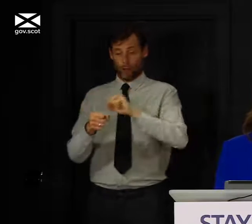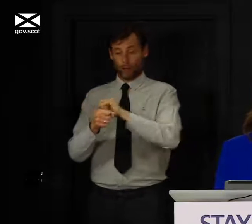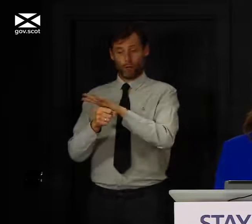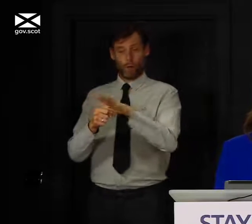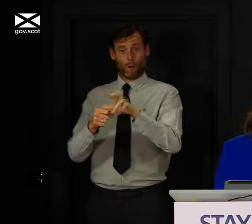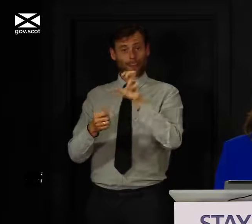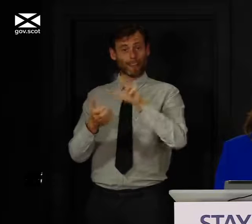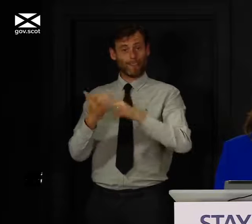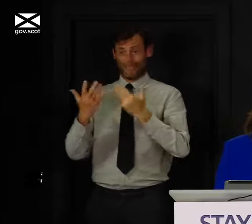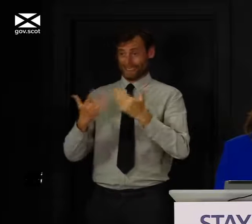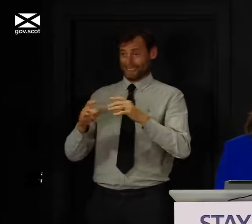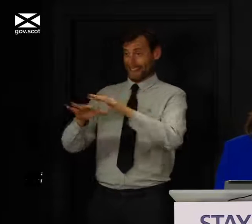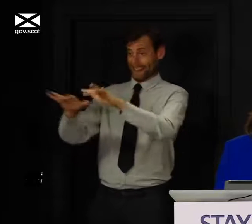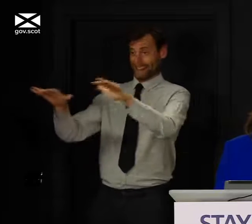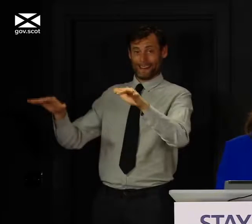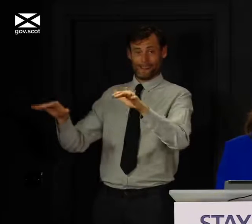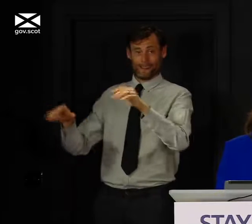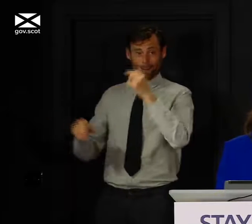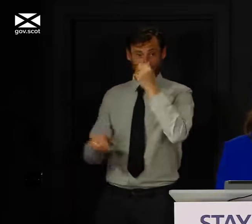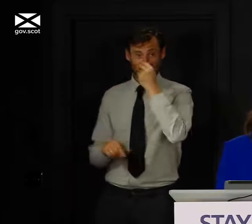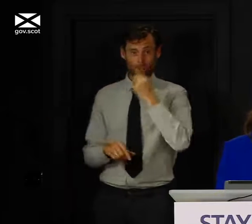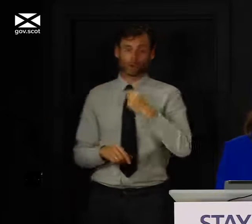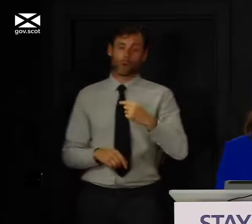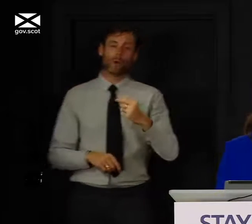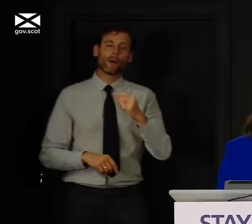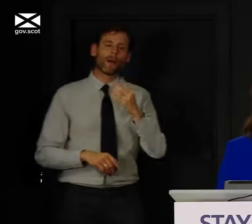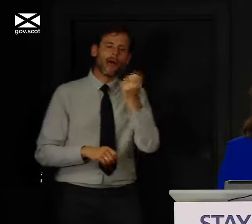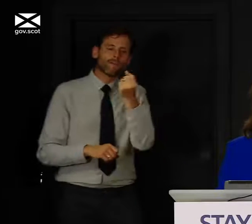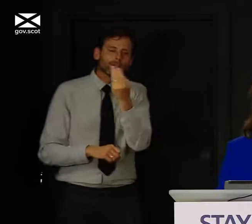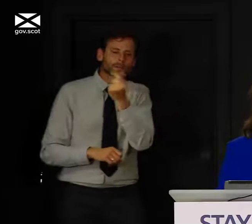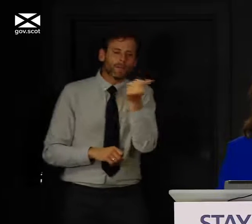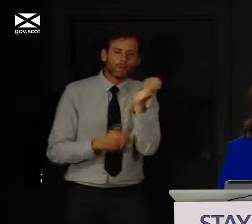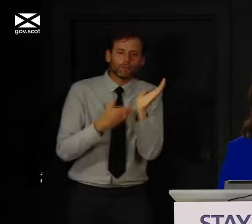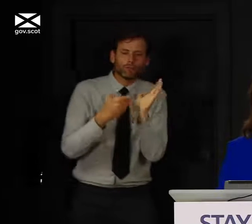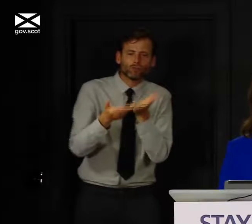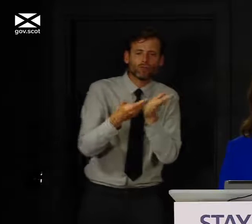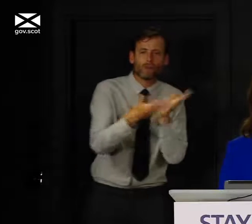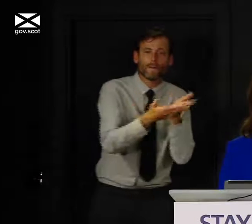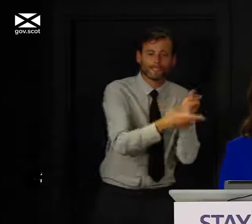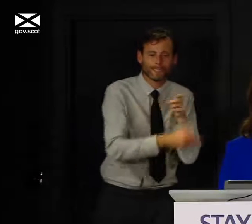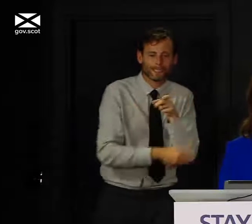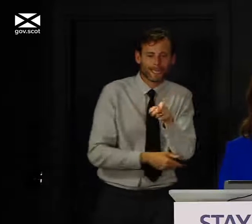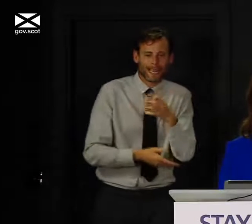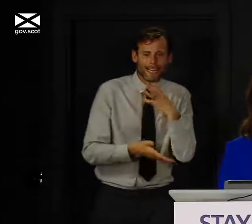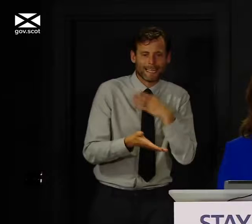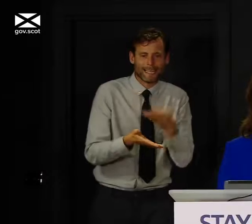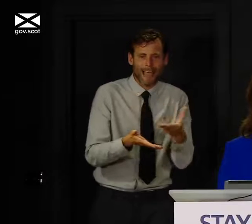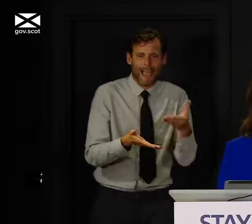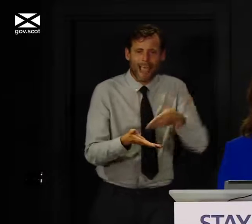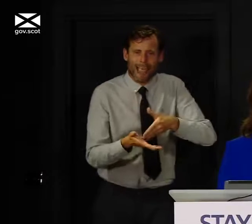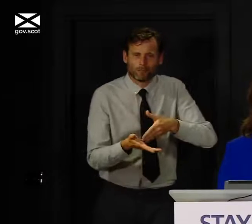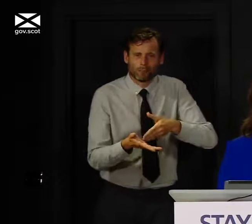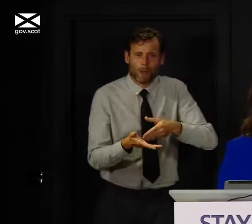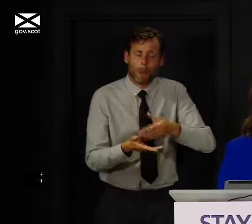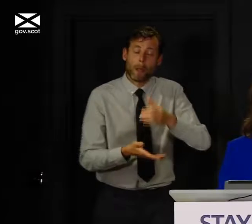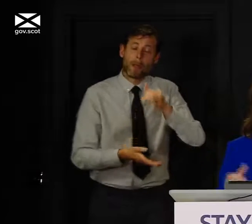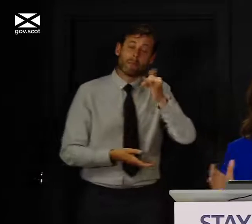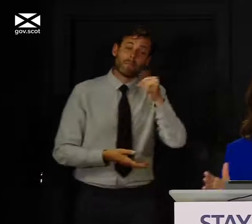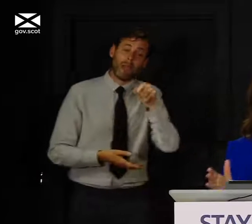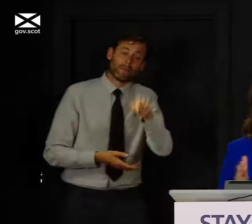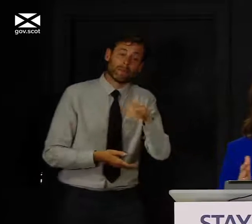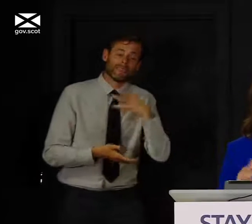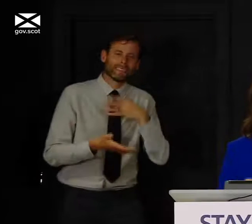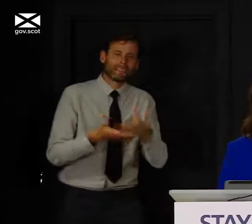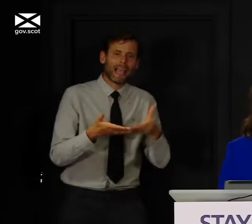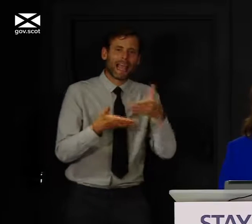areas we should introduce additional measures which can include testing of staff in those areas, as